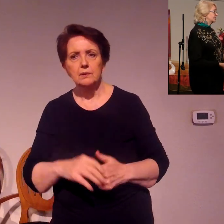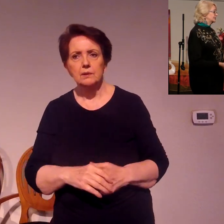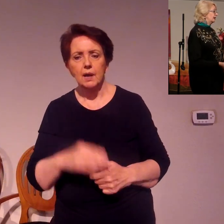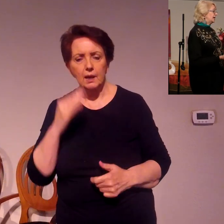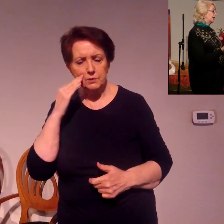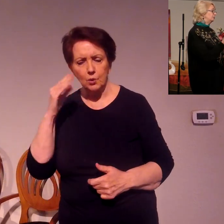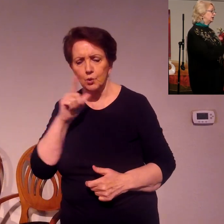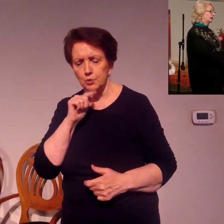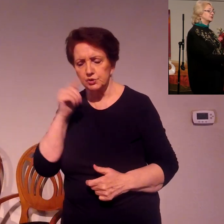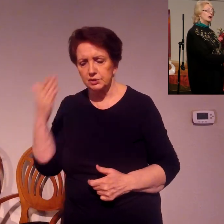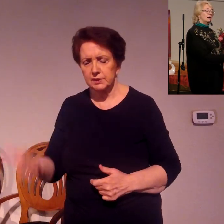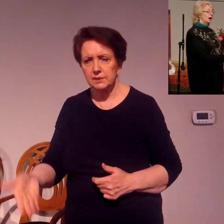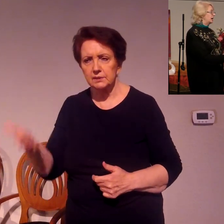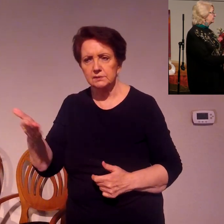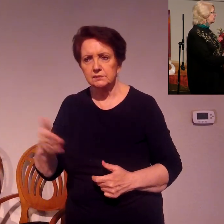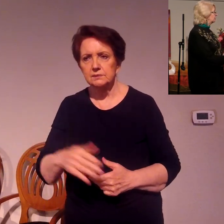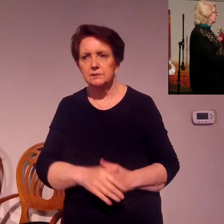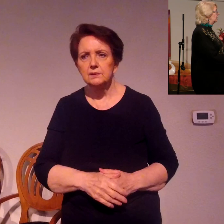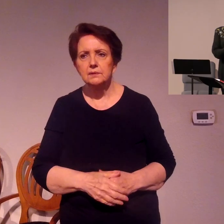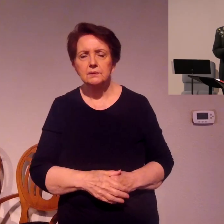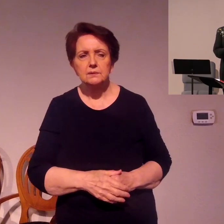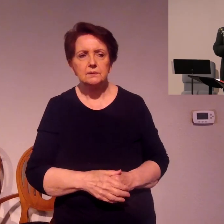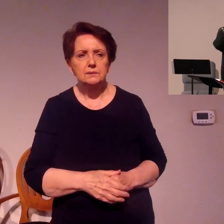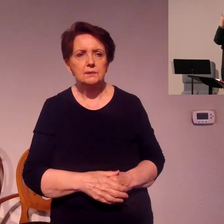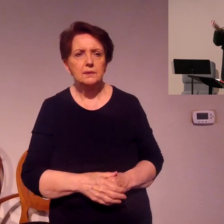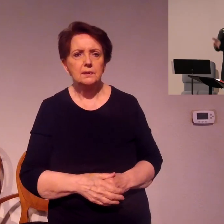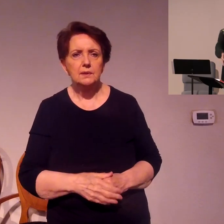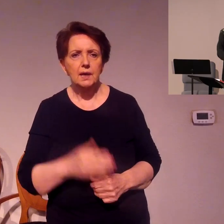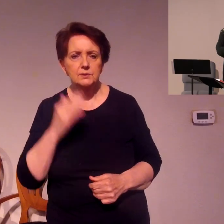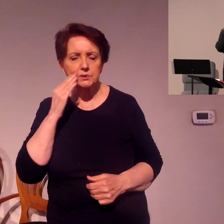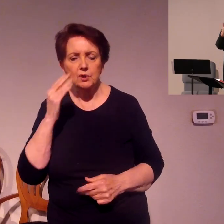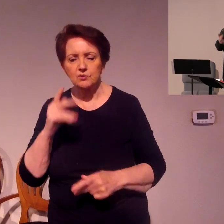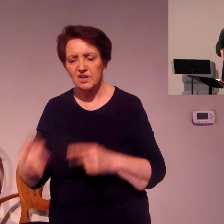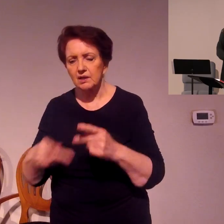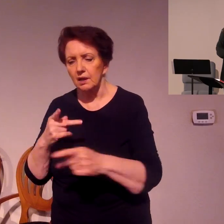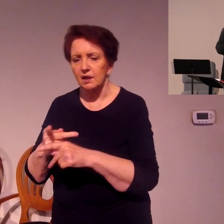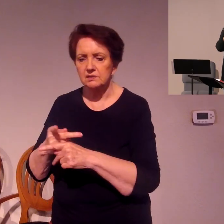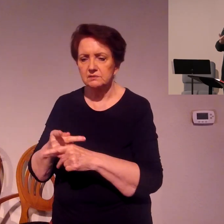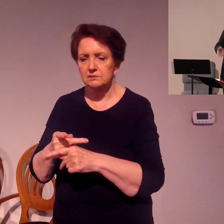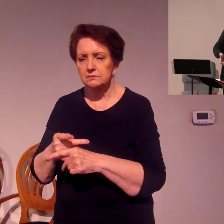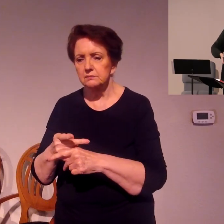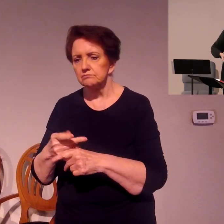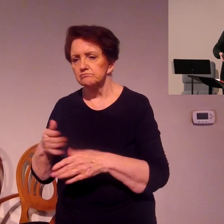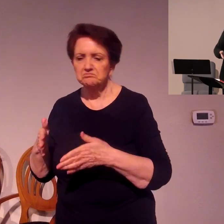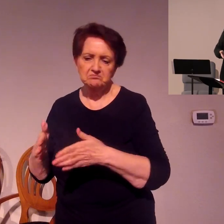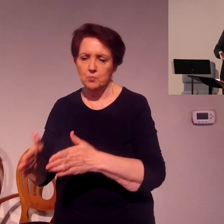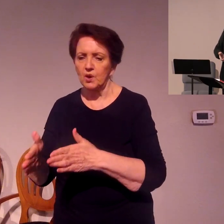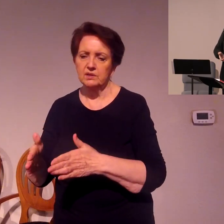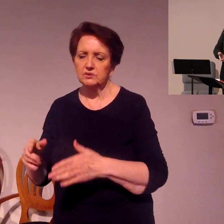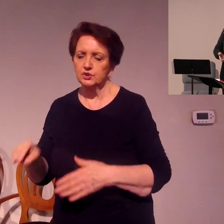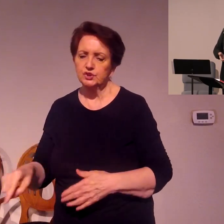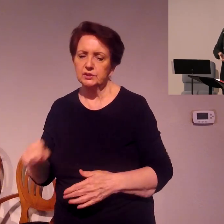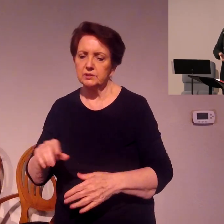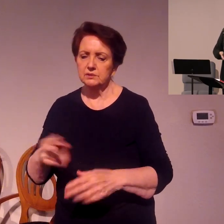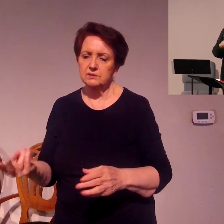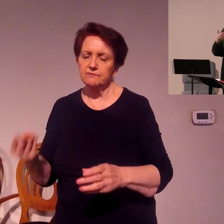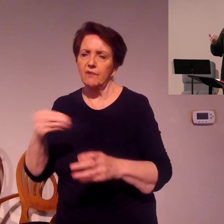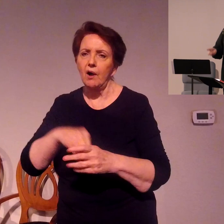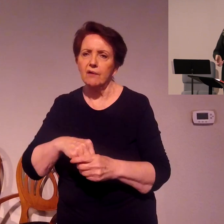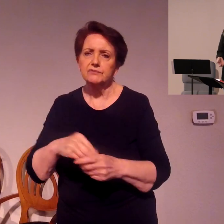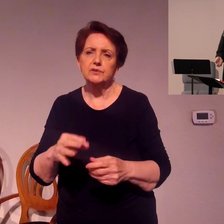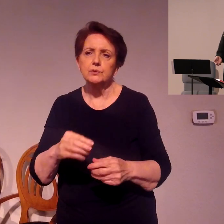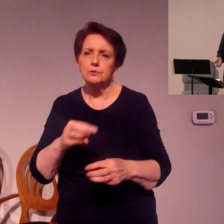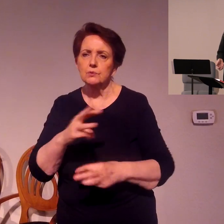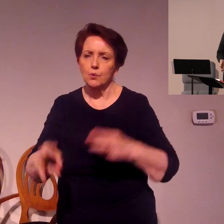she is, and because I know the kinds of ways in which she engages in the world, right? So